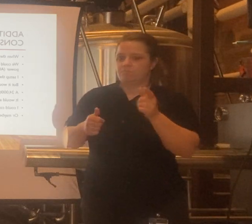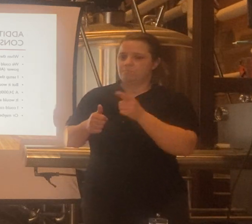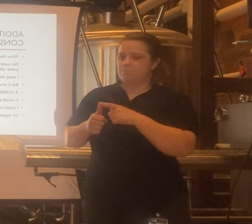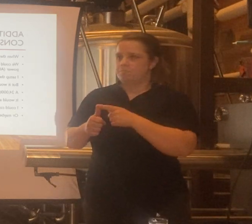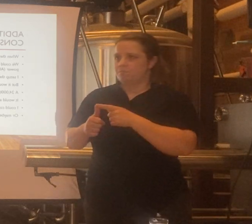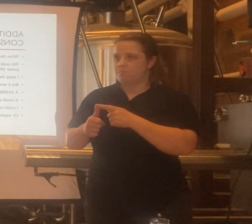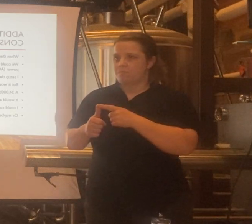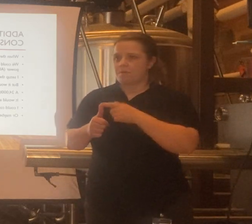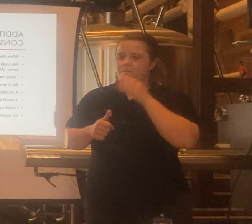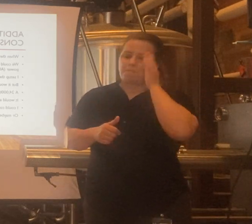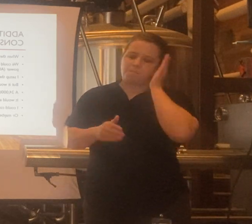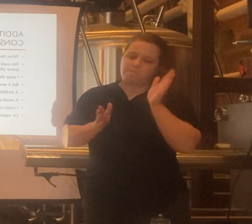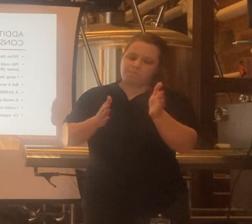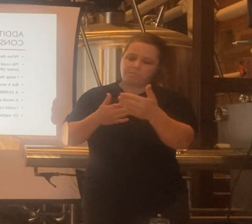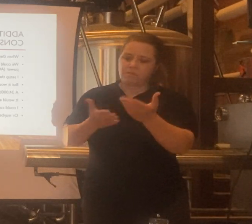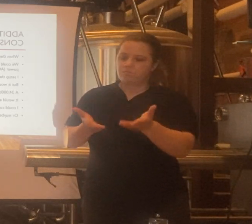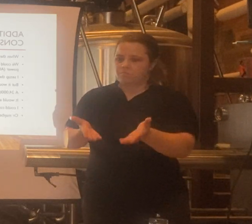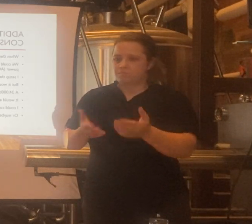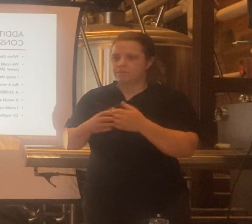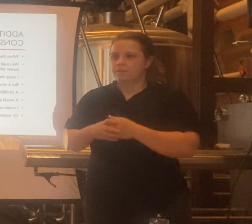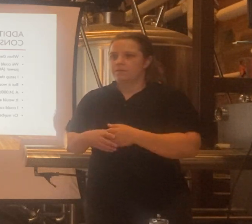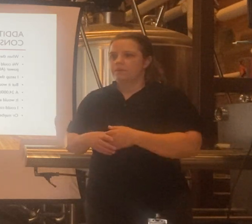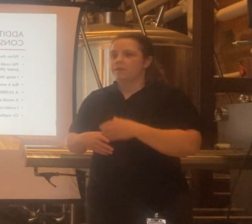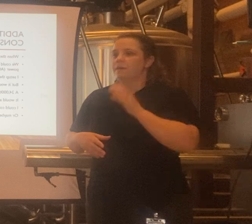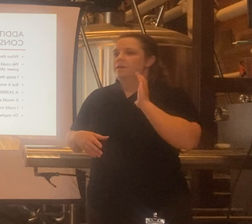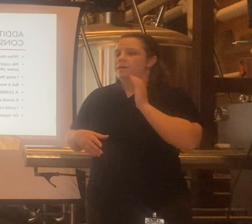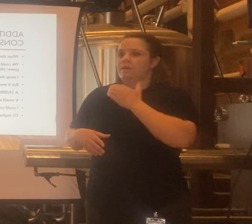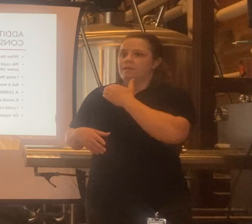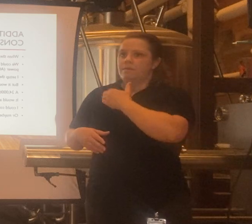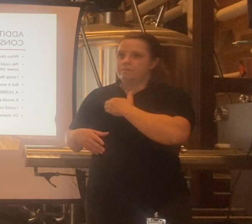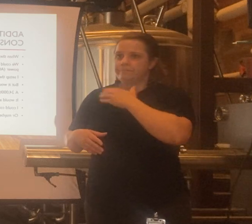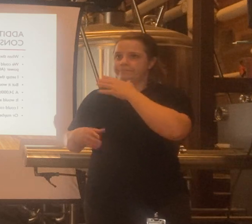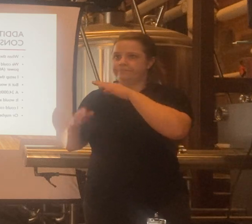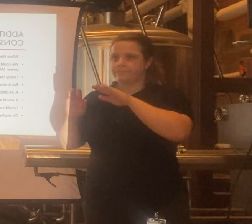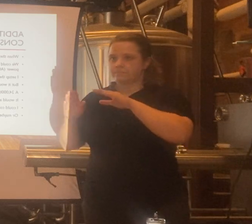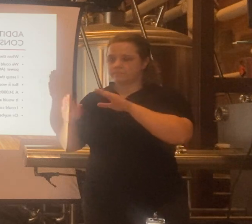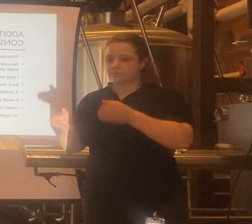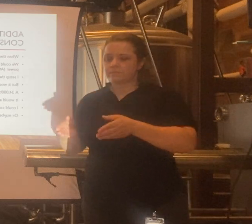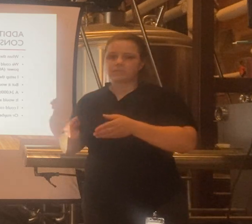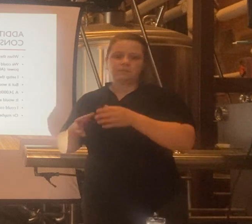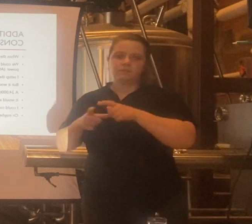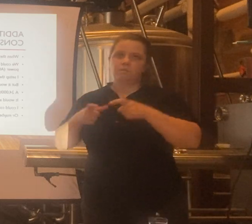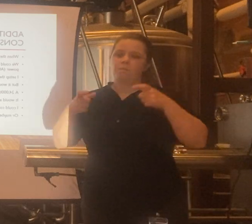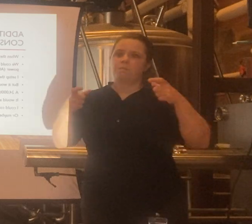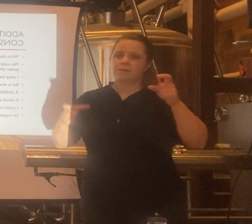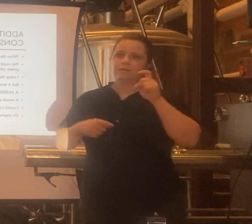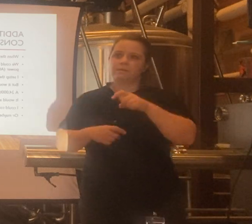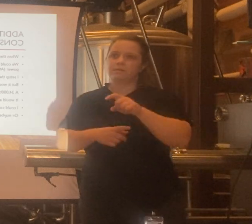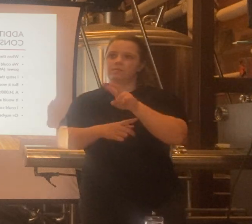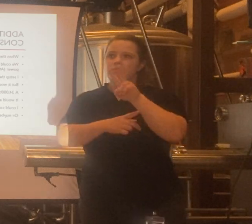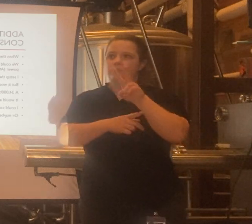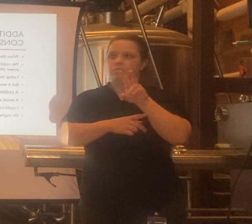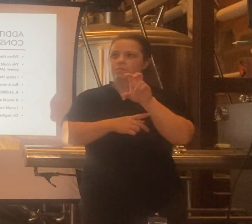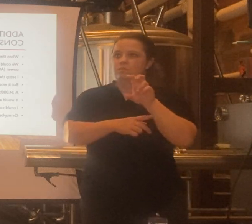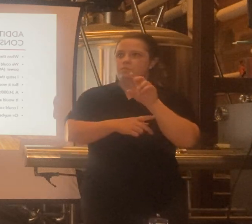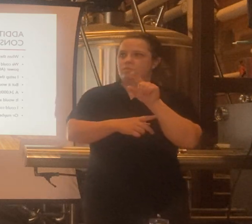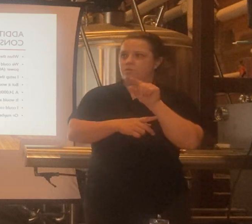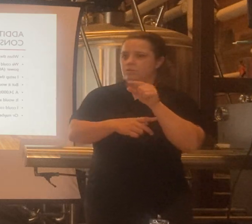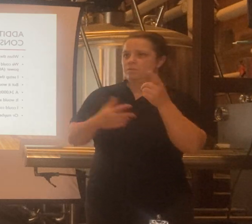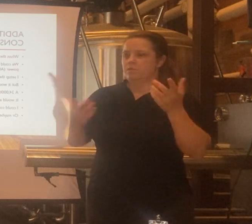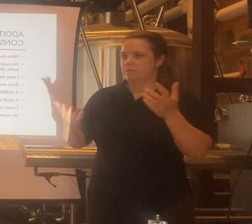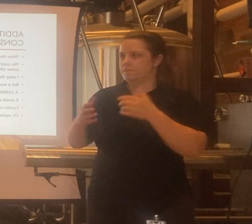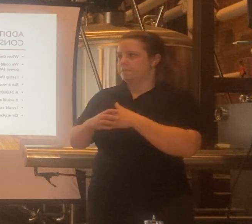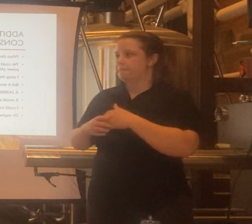But yeah, our area is so big I would need a 220. And then both trackers. So I could also install more